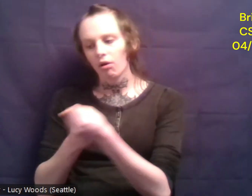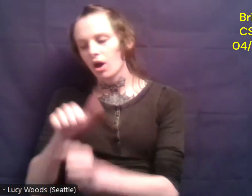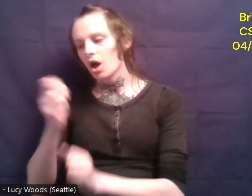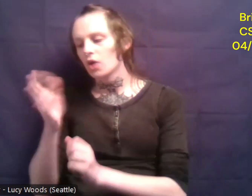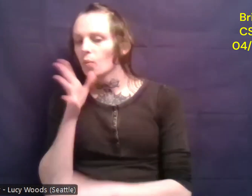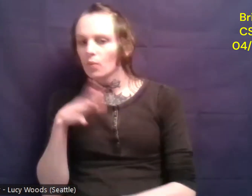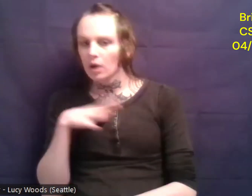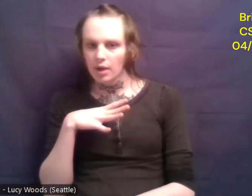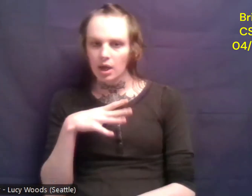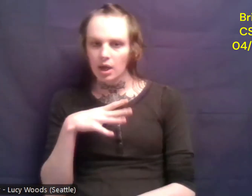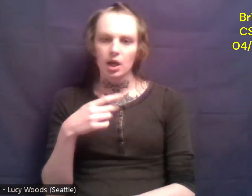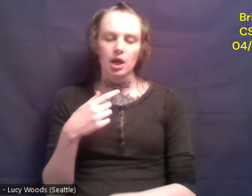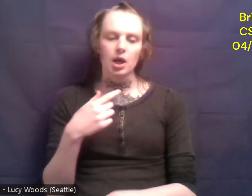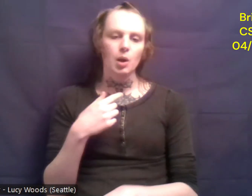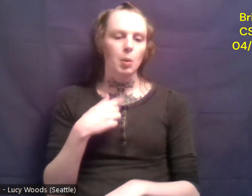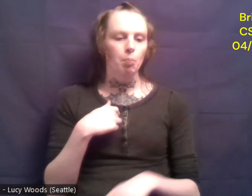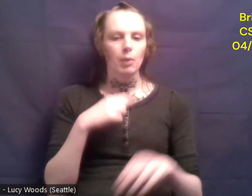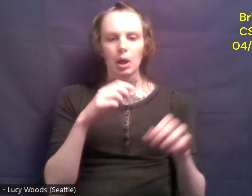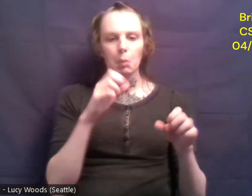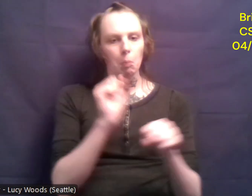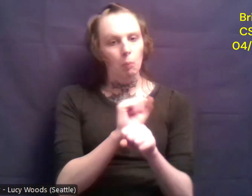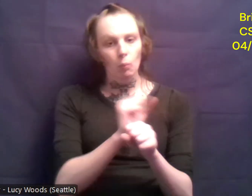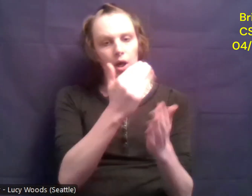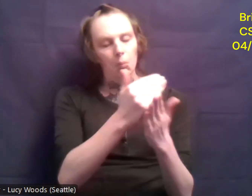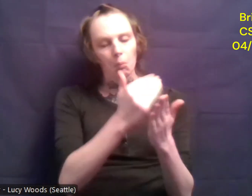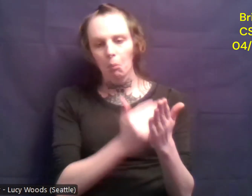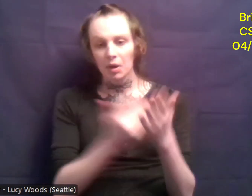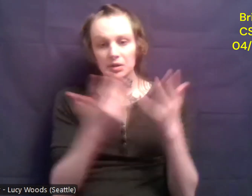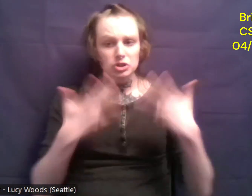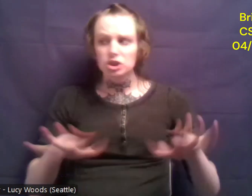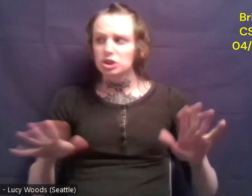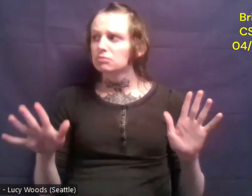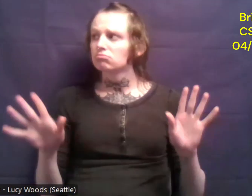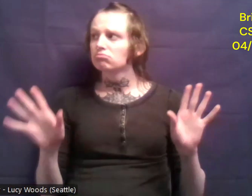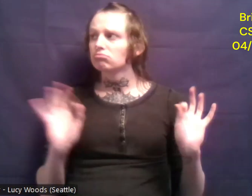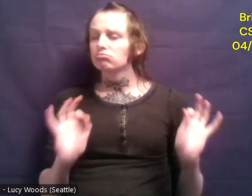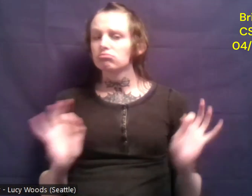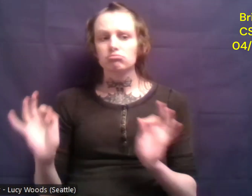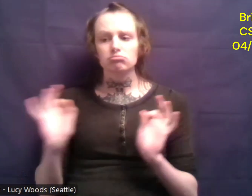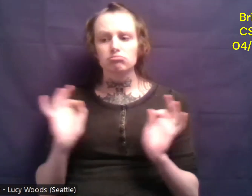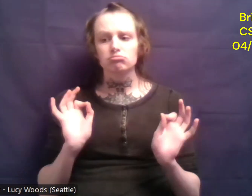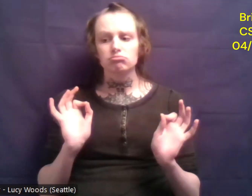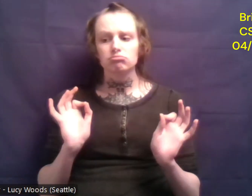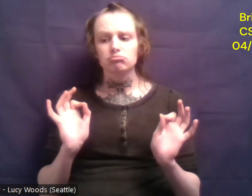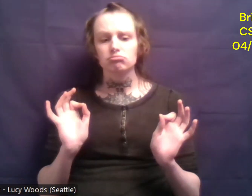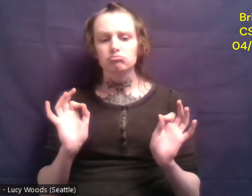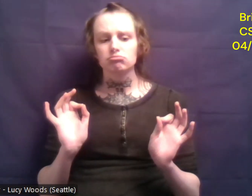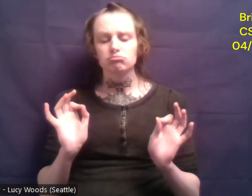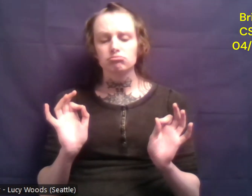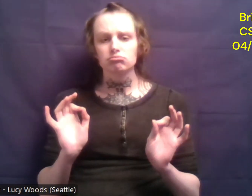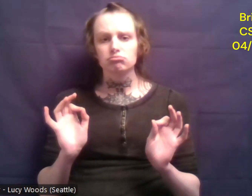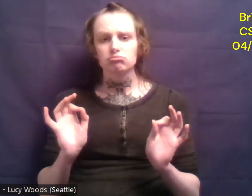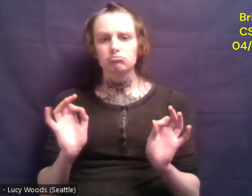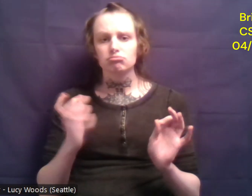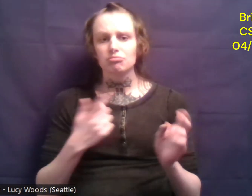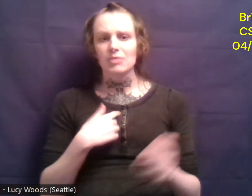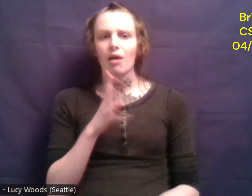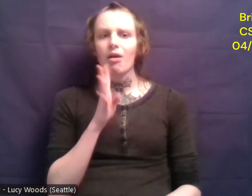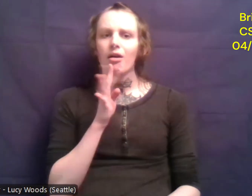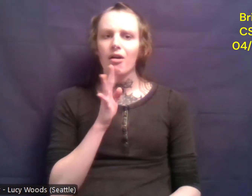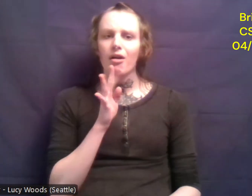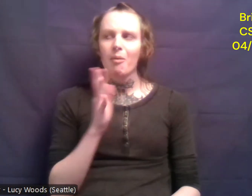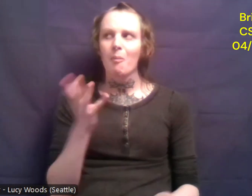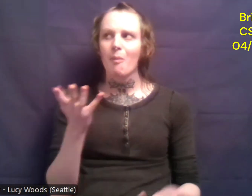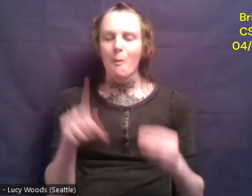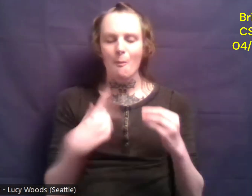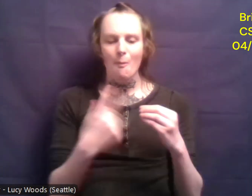steps. I think that's everything. Um, I'm just going to talk about what it was like,